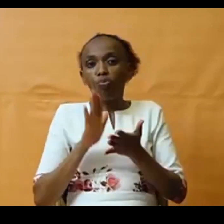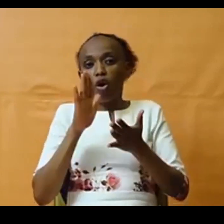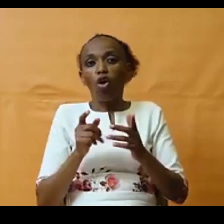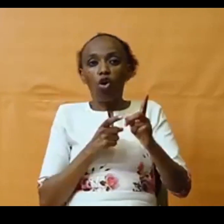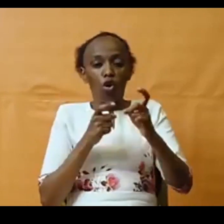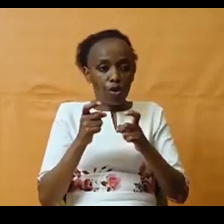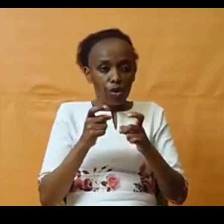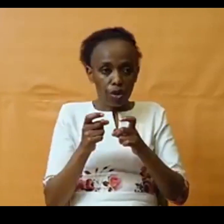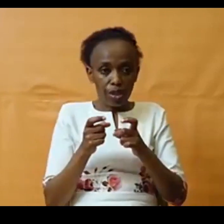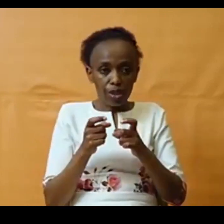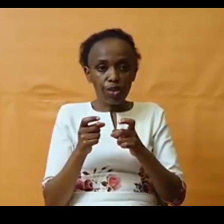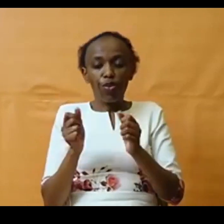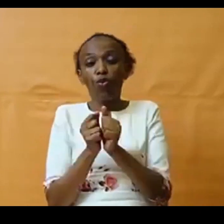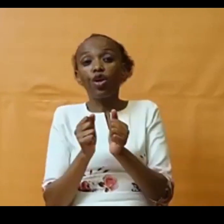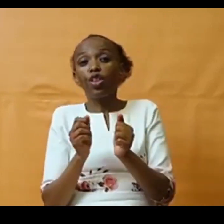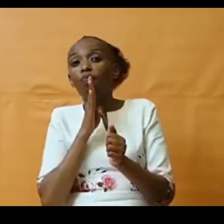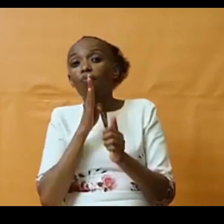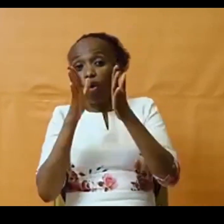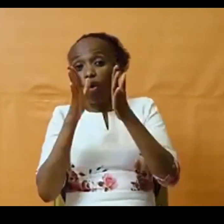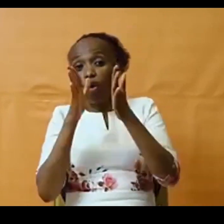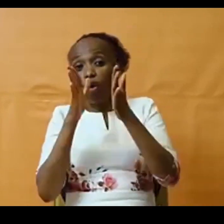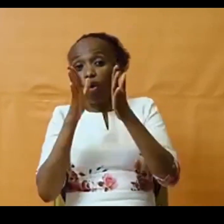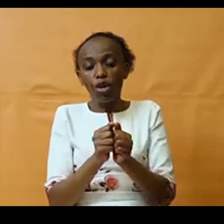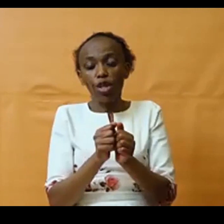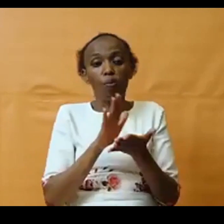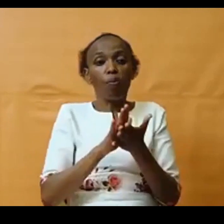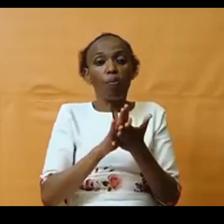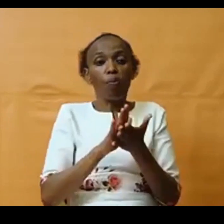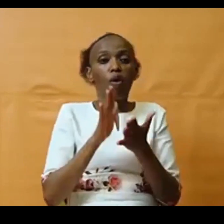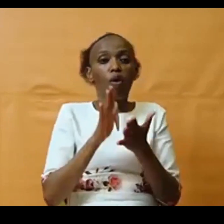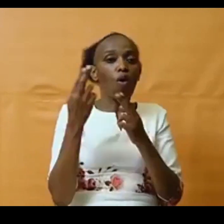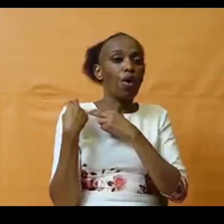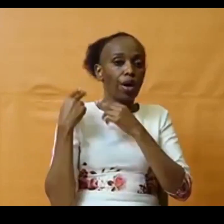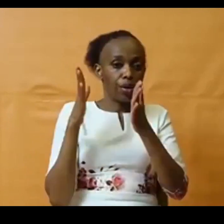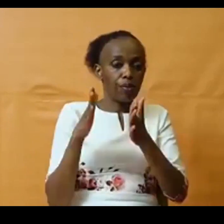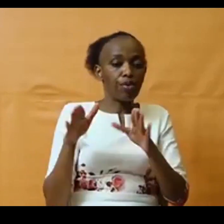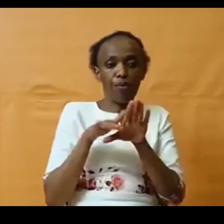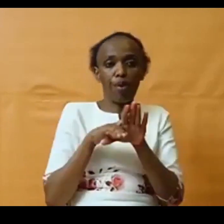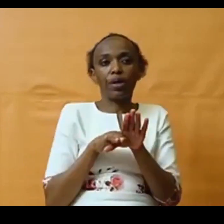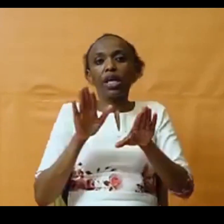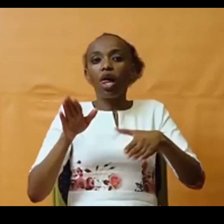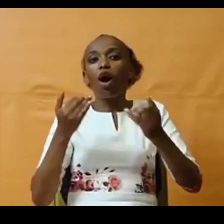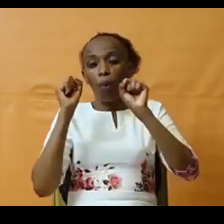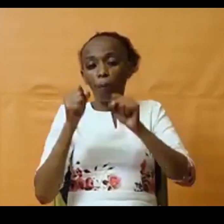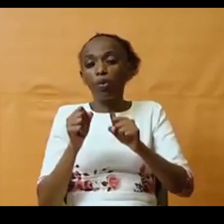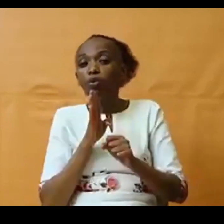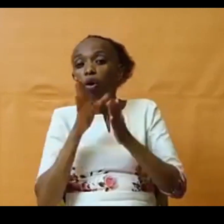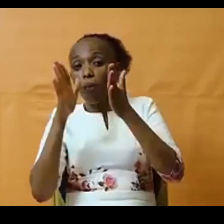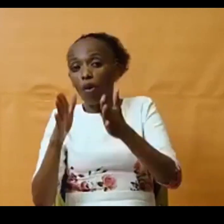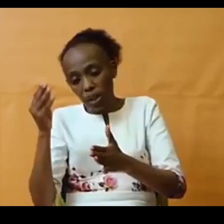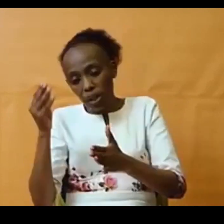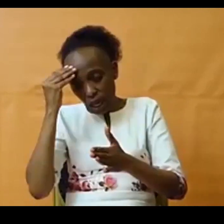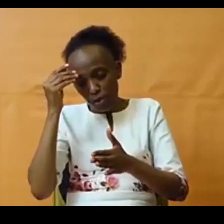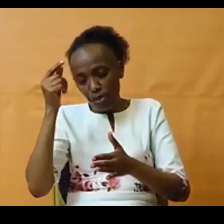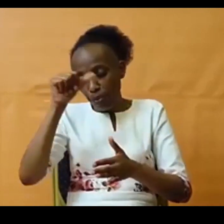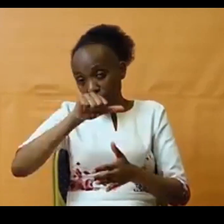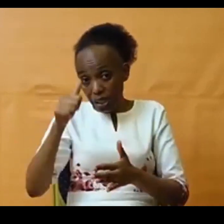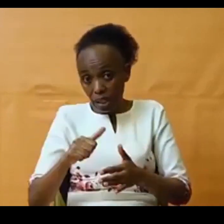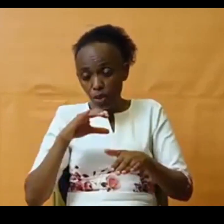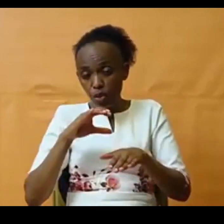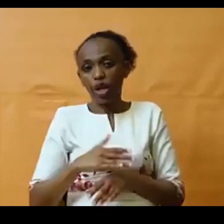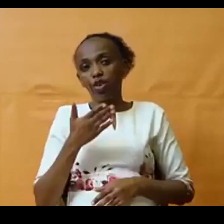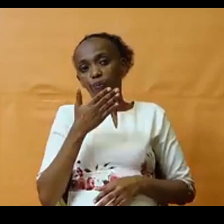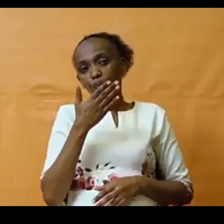borrowers alongside more accountability to citizens? How can the borrowers learn from each other to get better